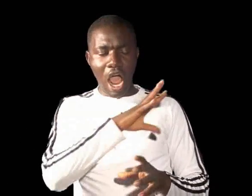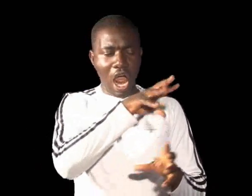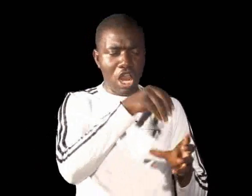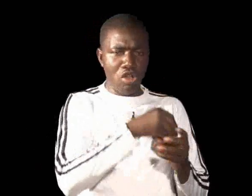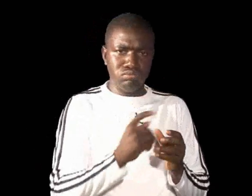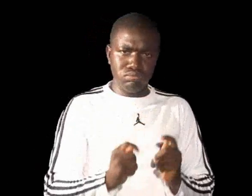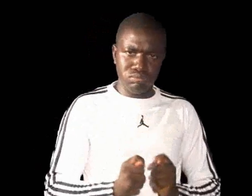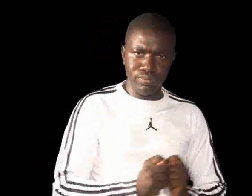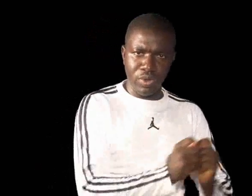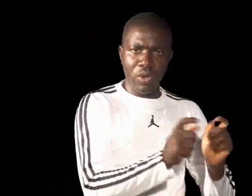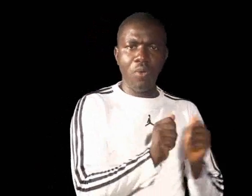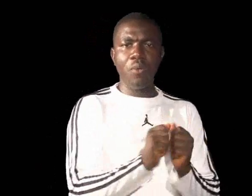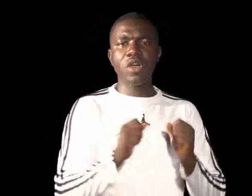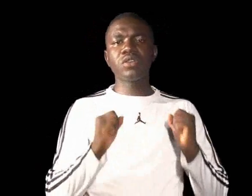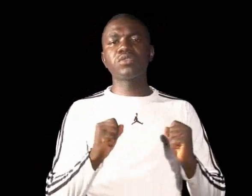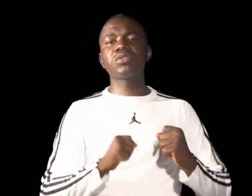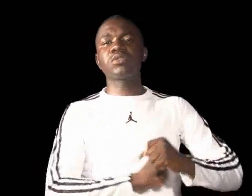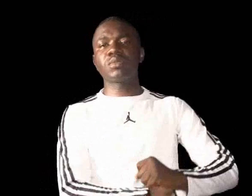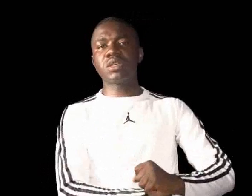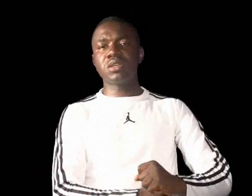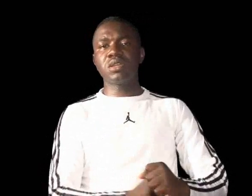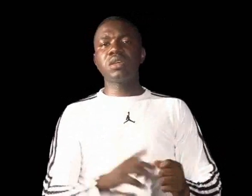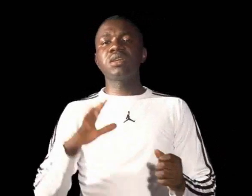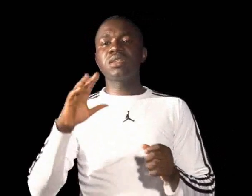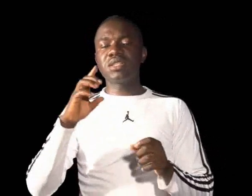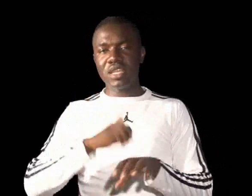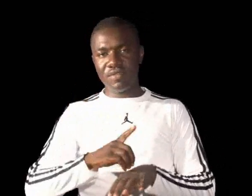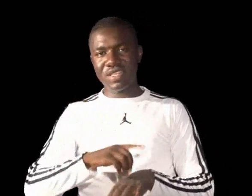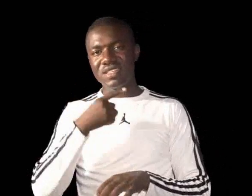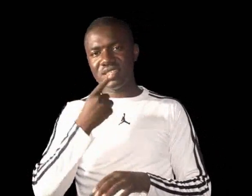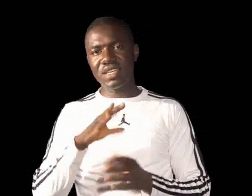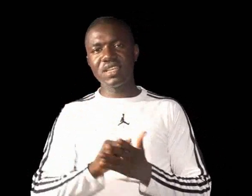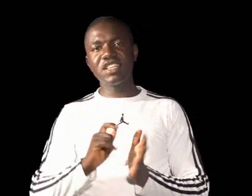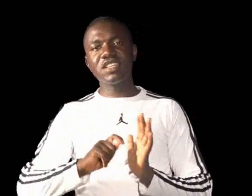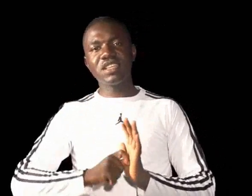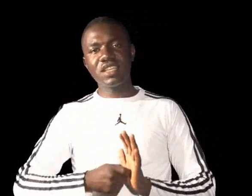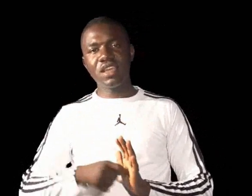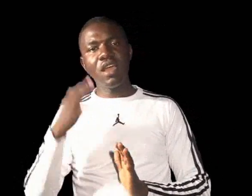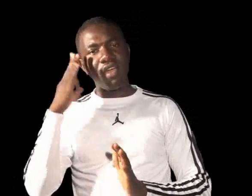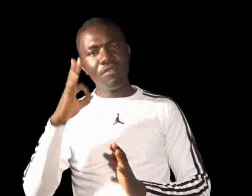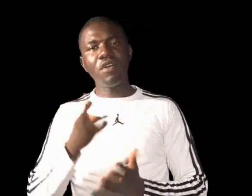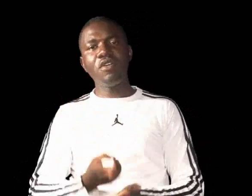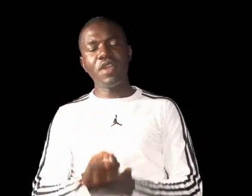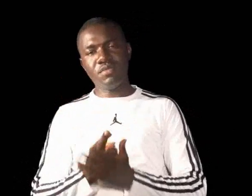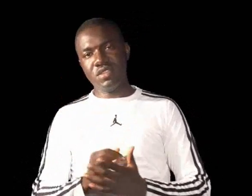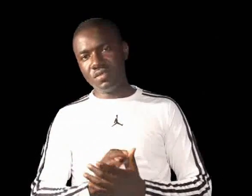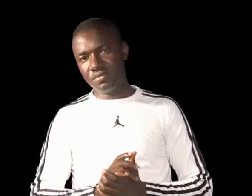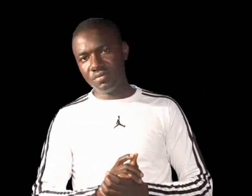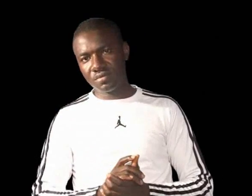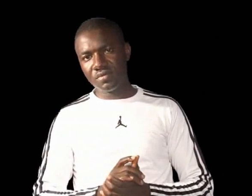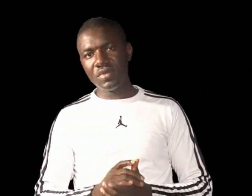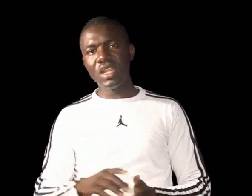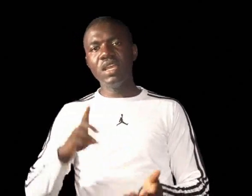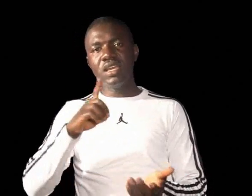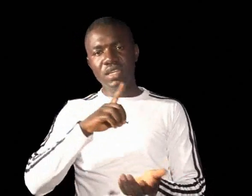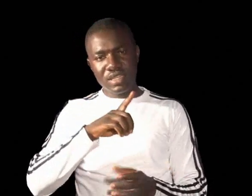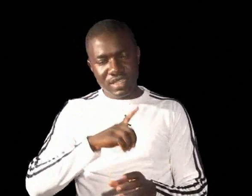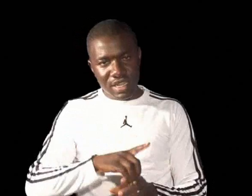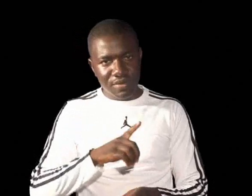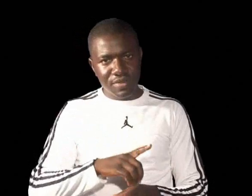strong social support system, David says, is key to successful rehabilitation. David's successful rehabilitation has